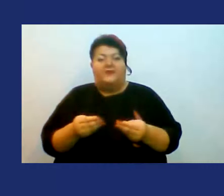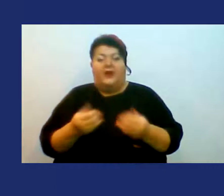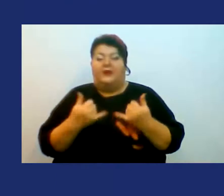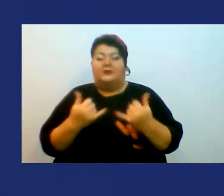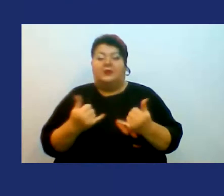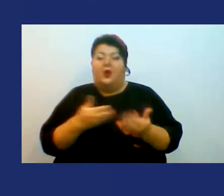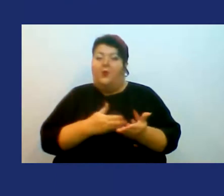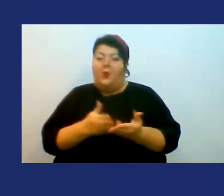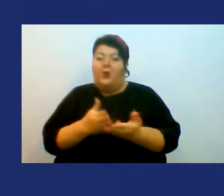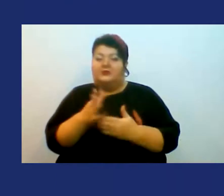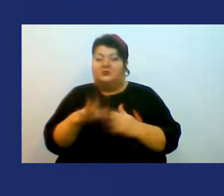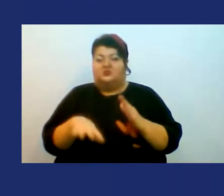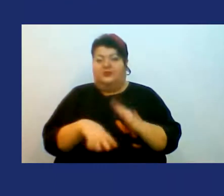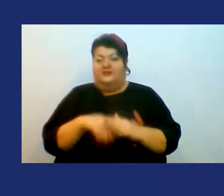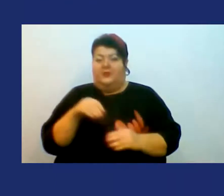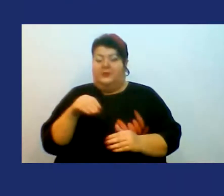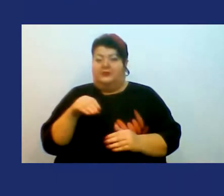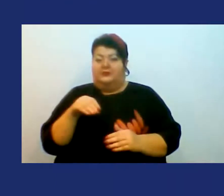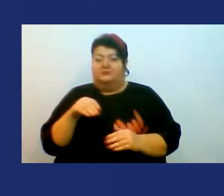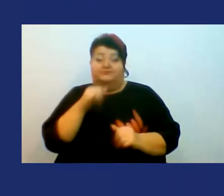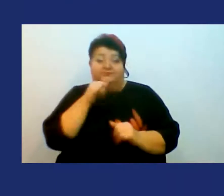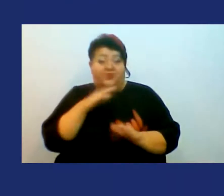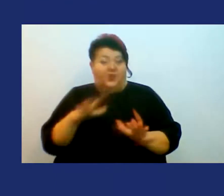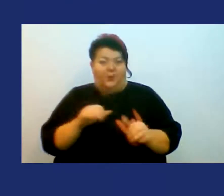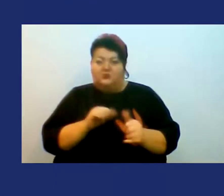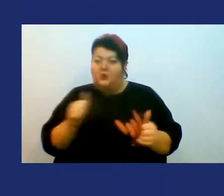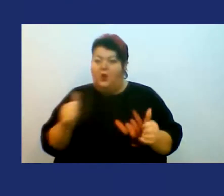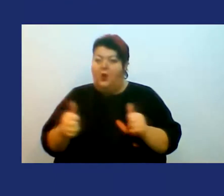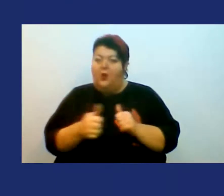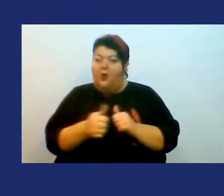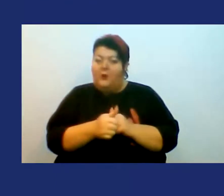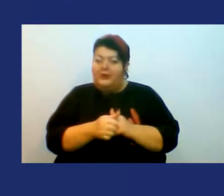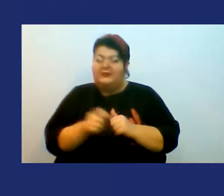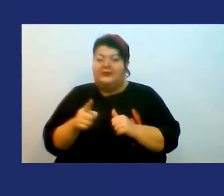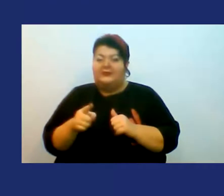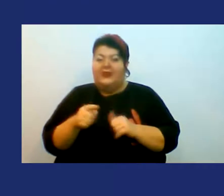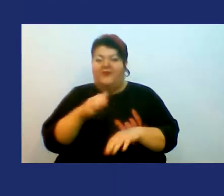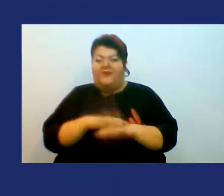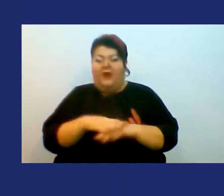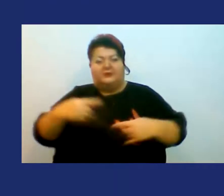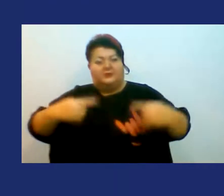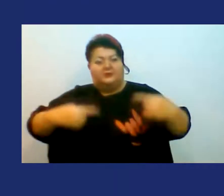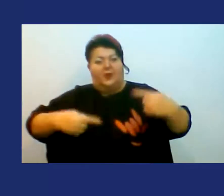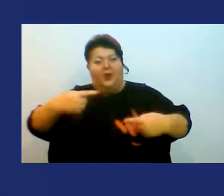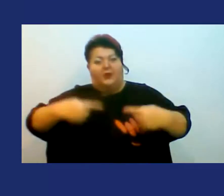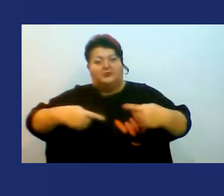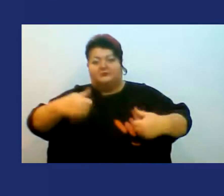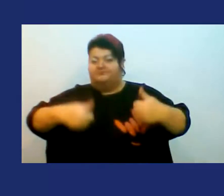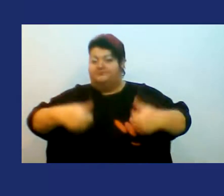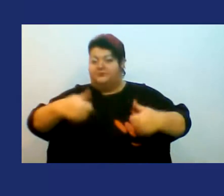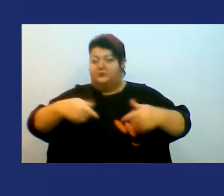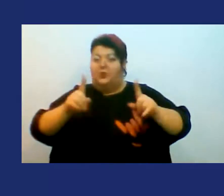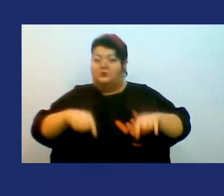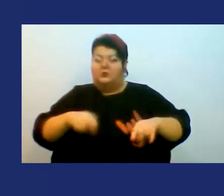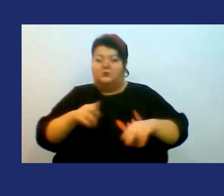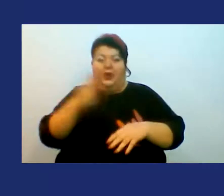political choice of the voters. I can not be silent about the debates, even though